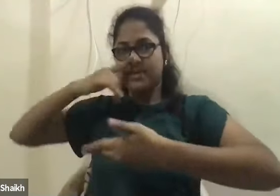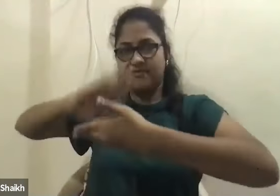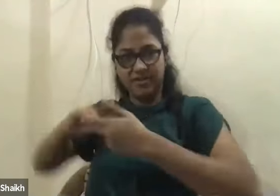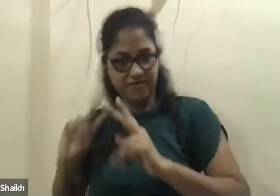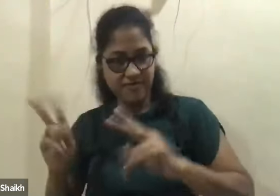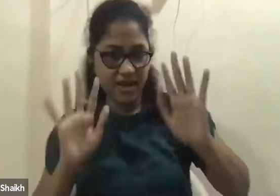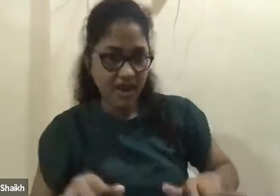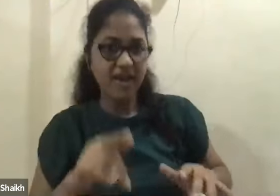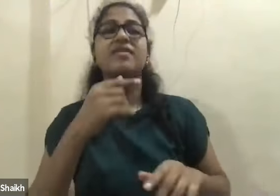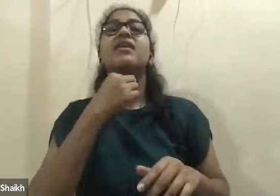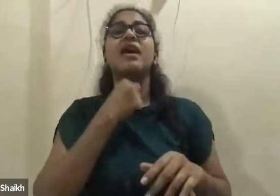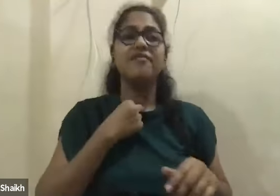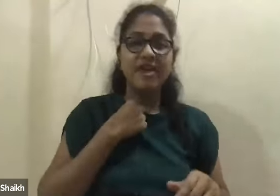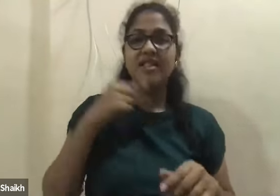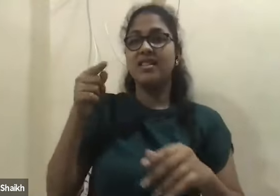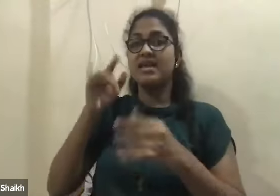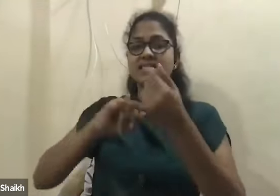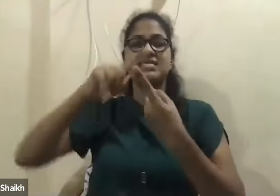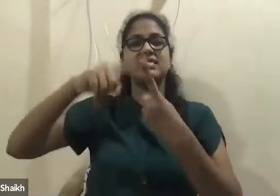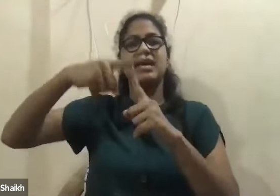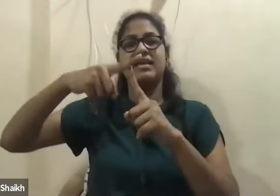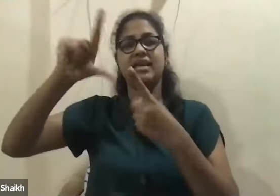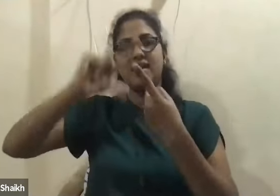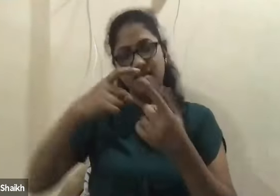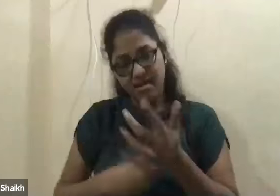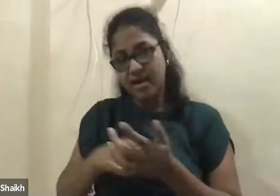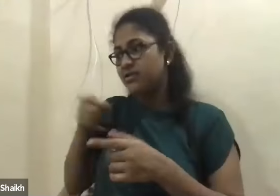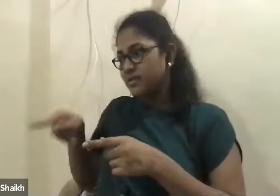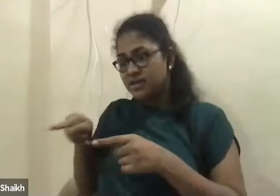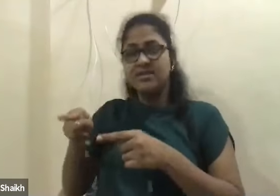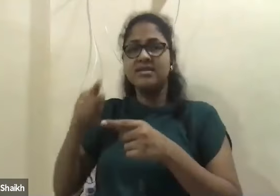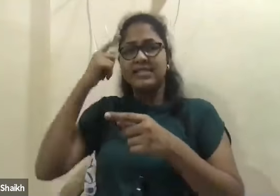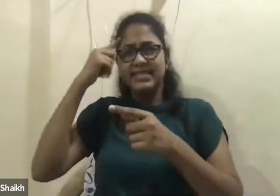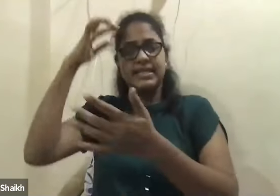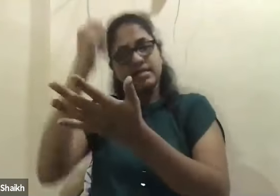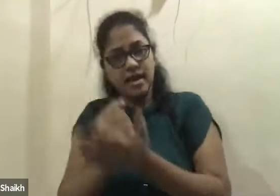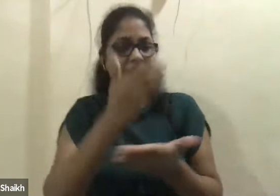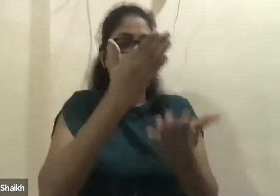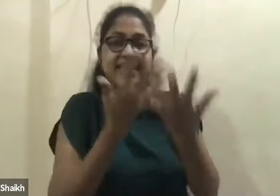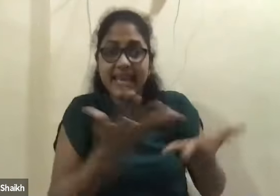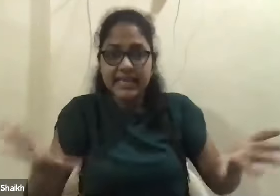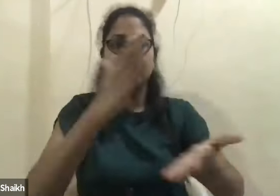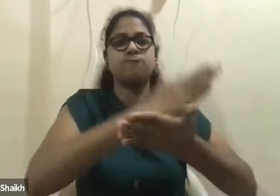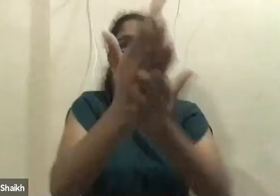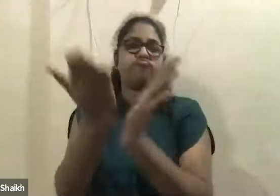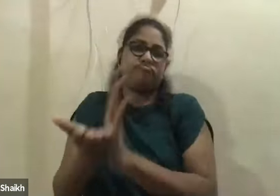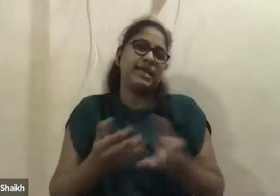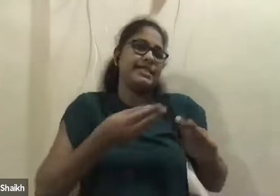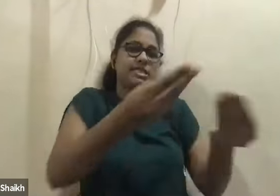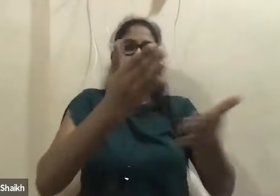the settlor, the assets can be distributed. So these are some of the clauses that we